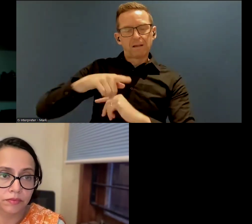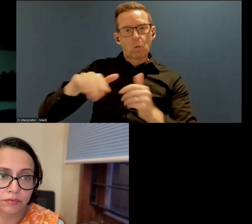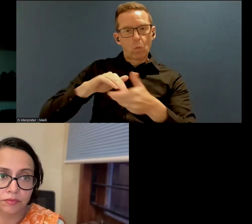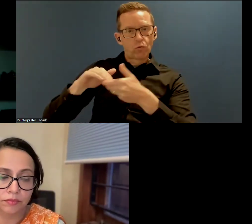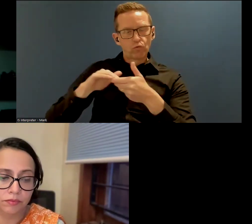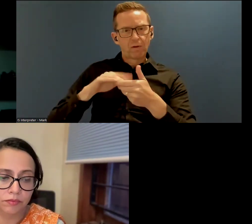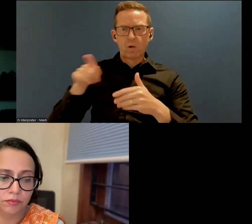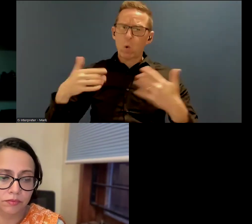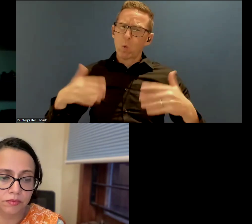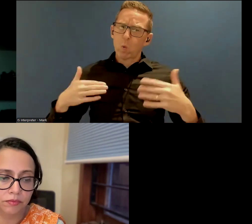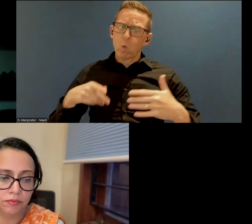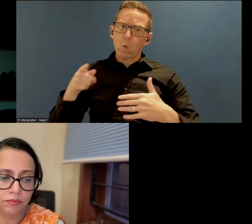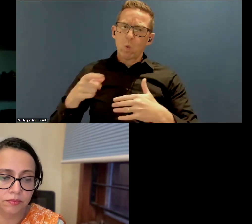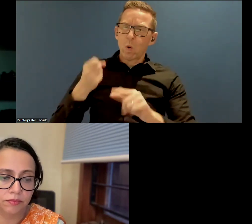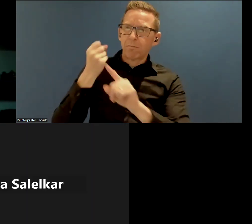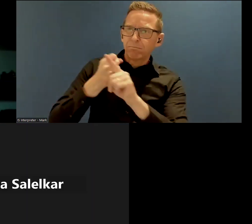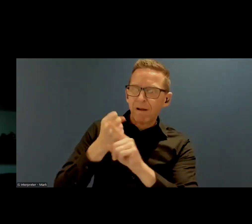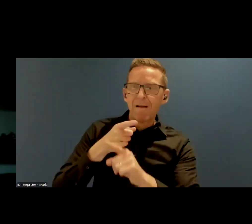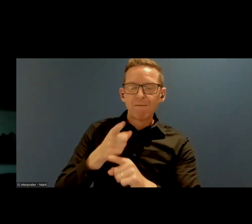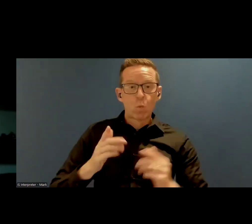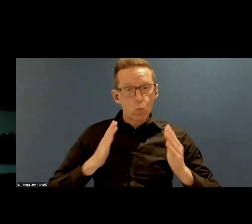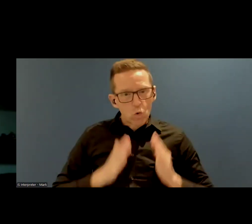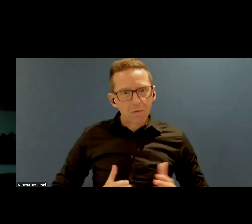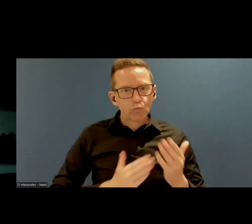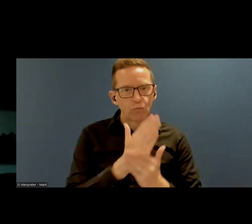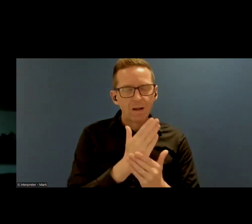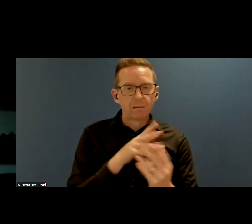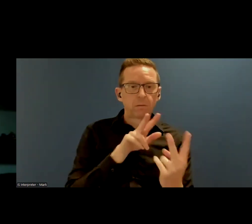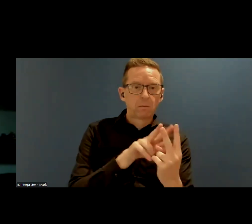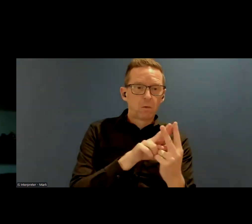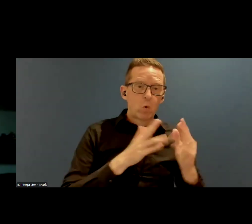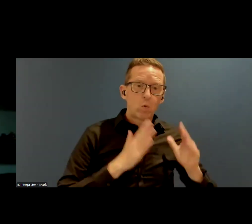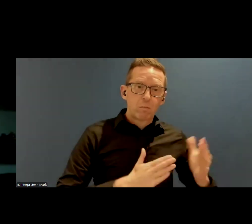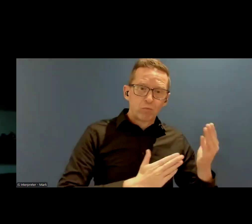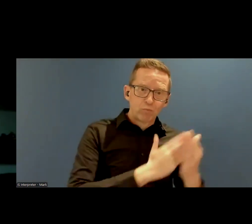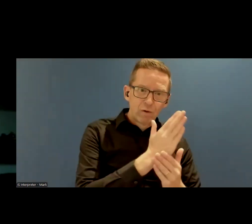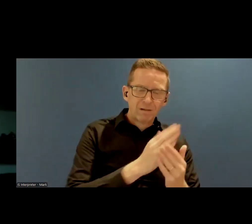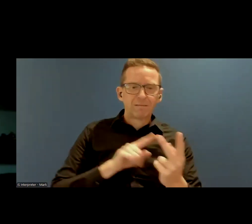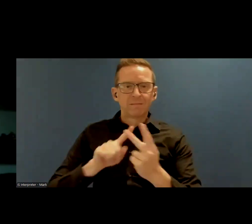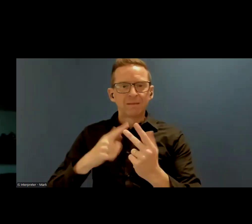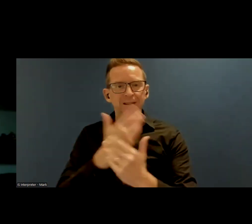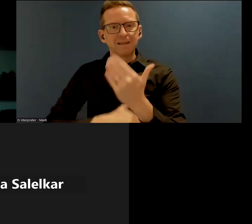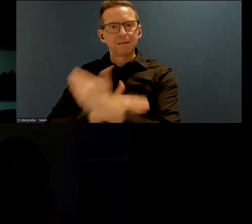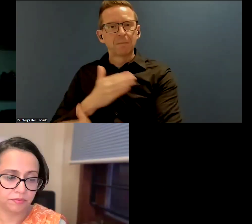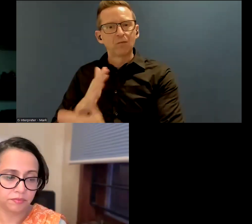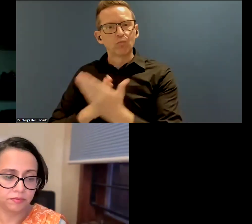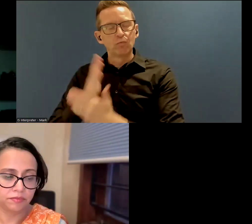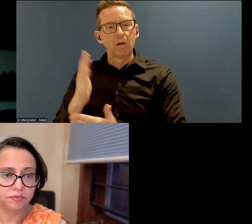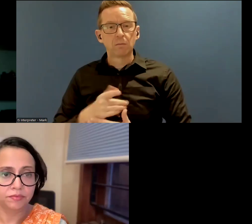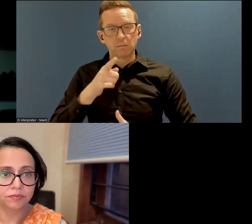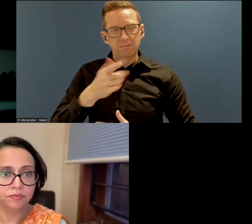not necessarily disability rights, but we must also remember that human rights are